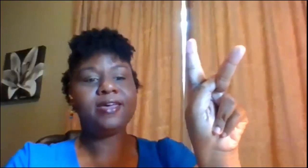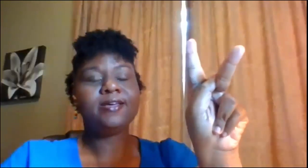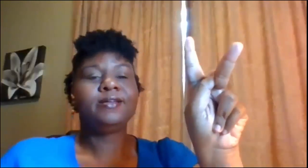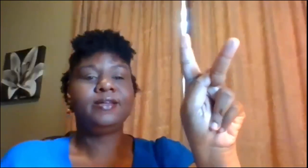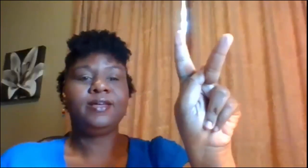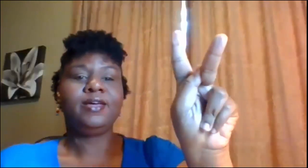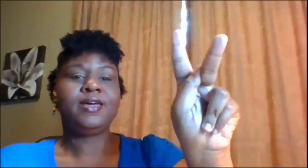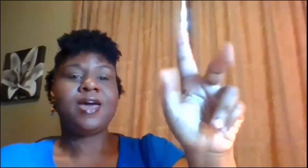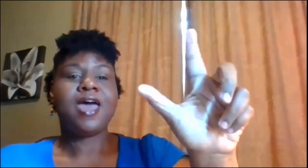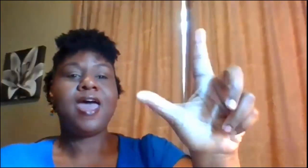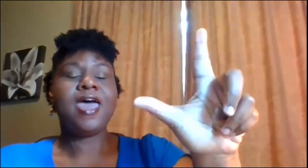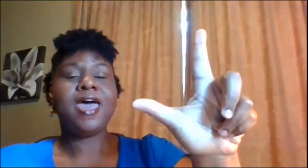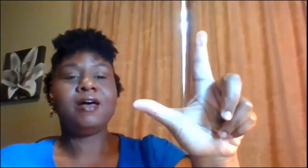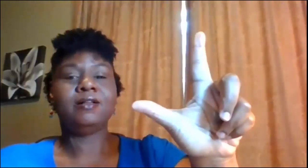L